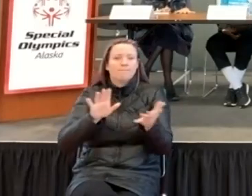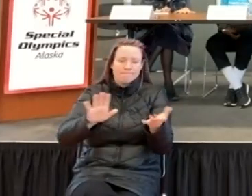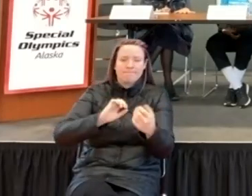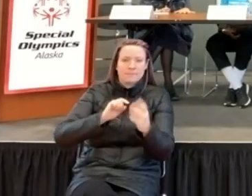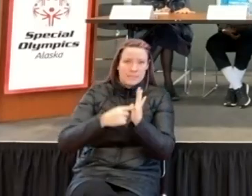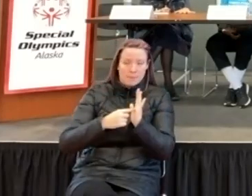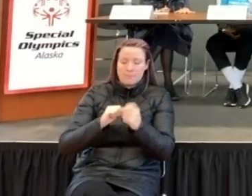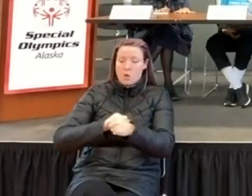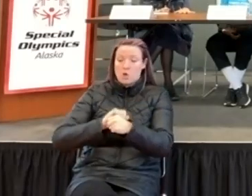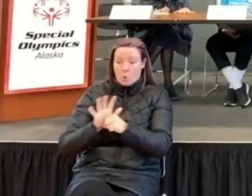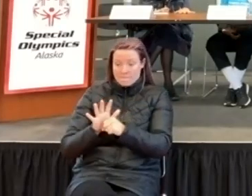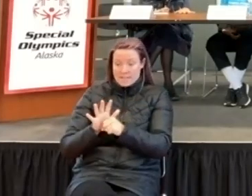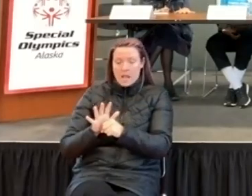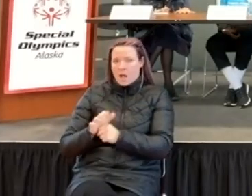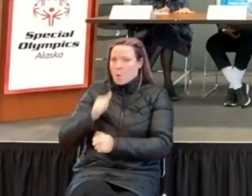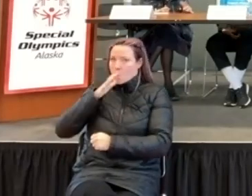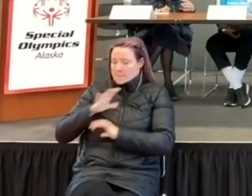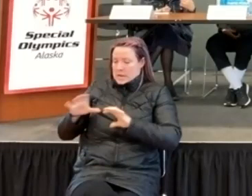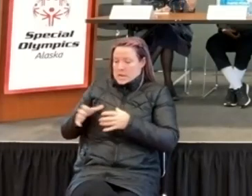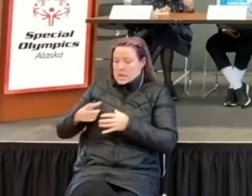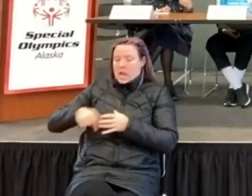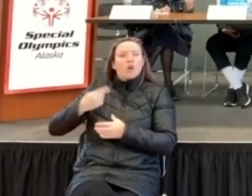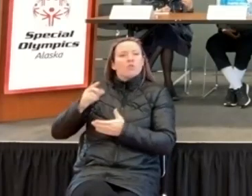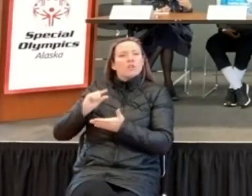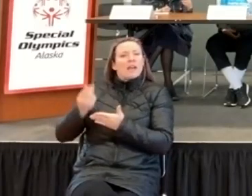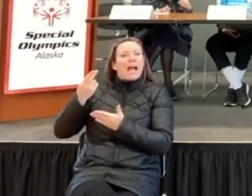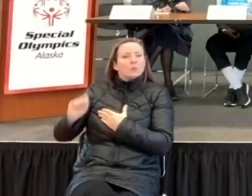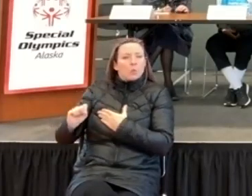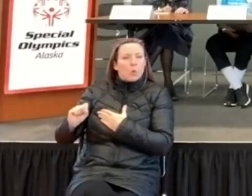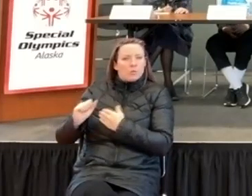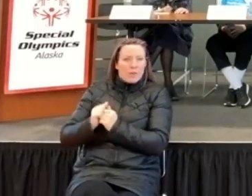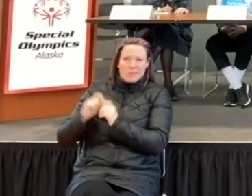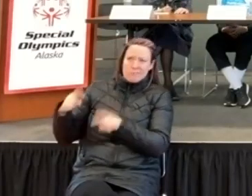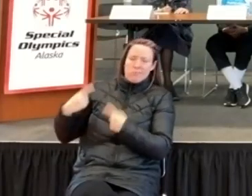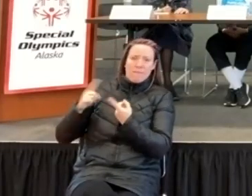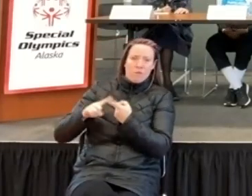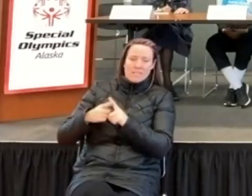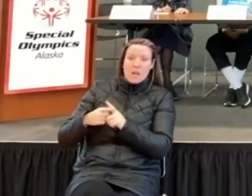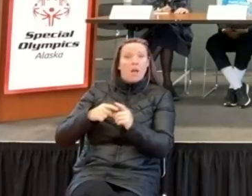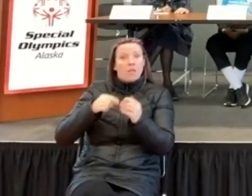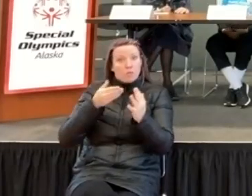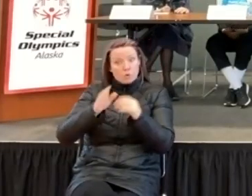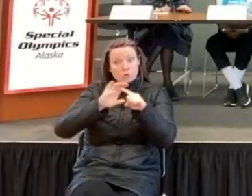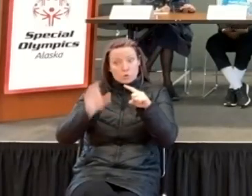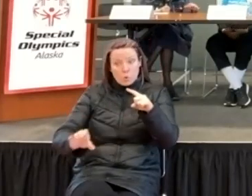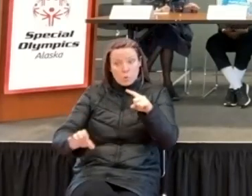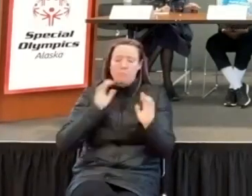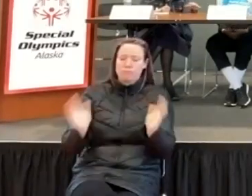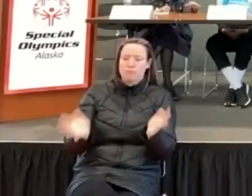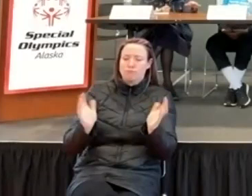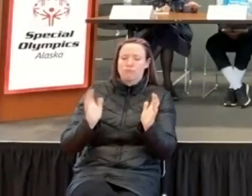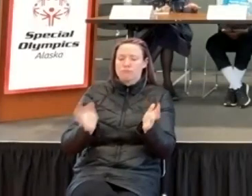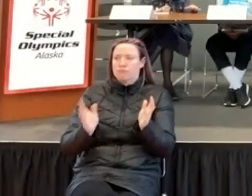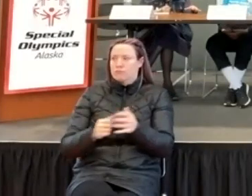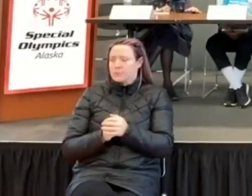together with the women I graduated high school with, and we were all on Zoom. So we were talking about the difference between